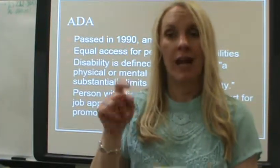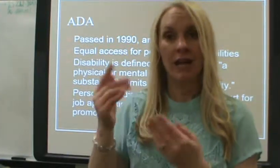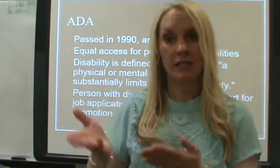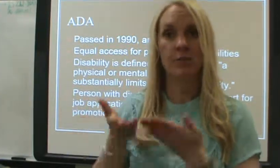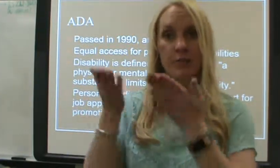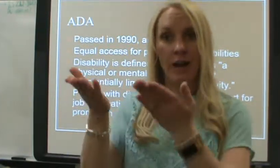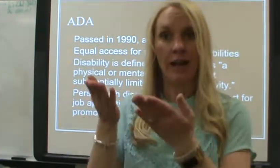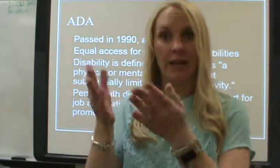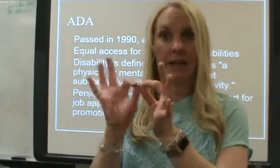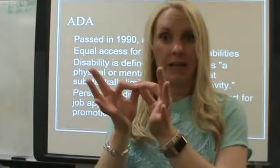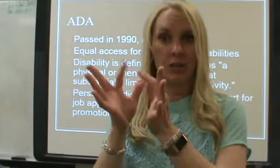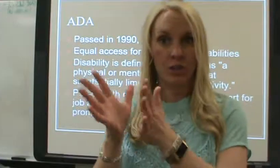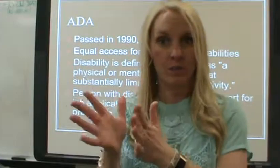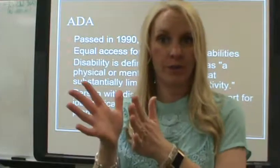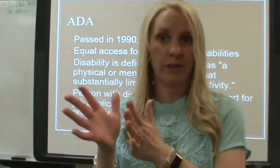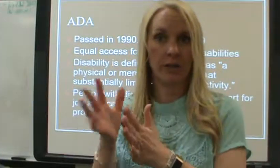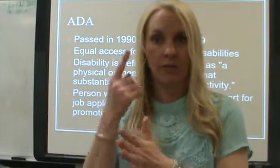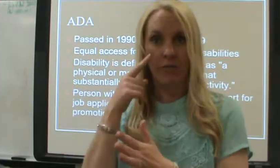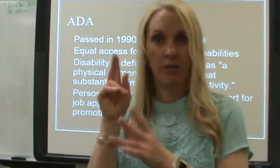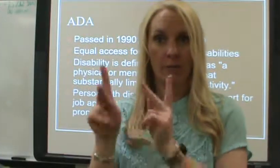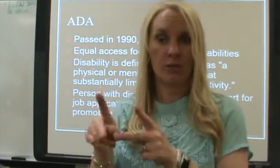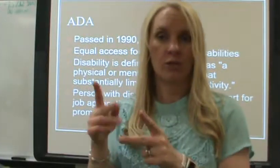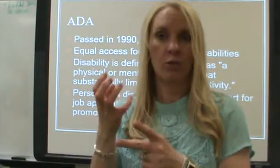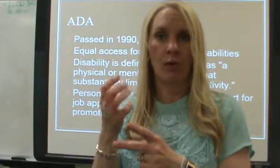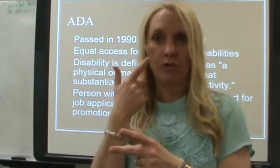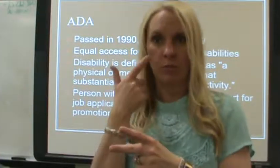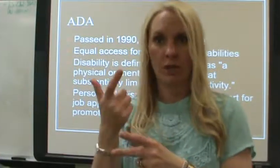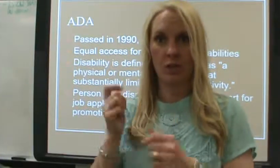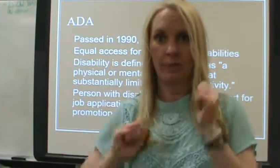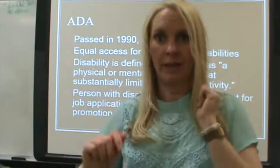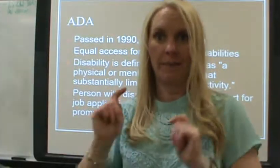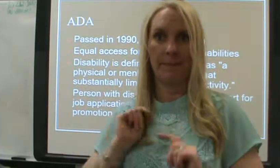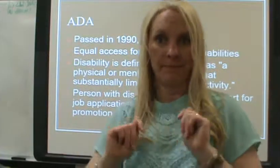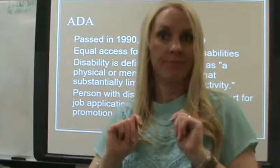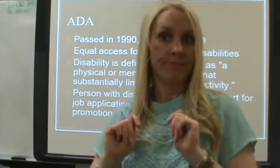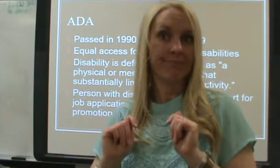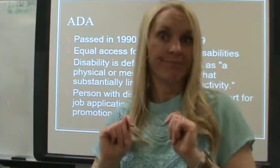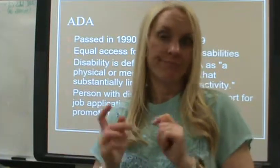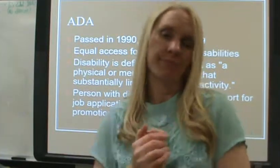has to provide an interpreter for the person who wants to watch the play, right?